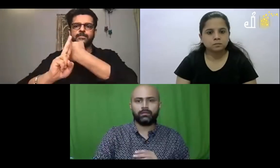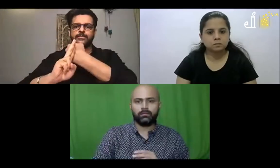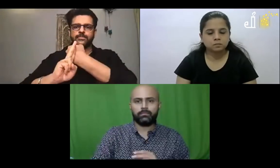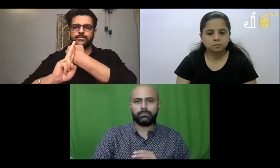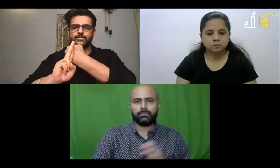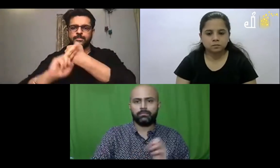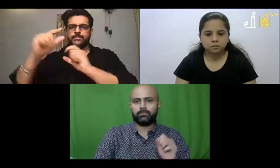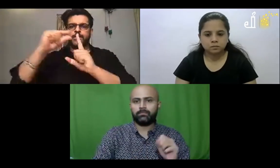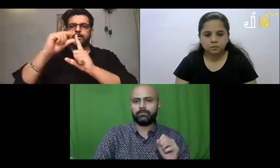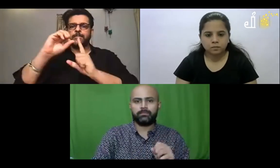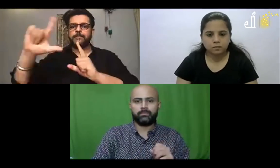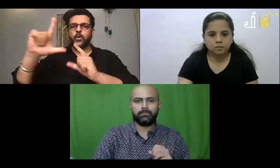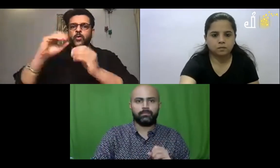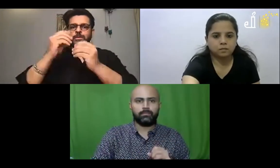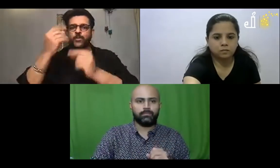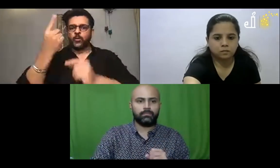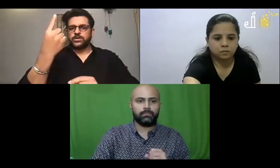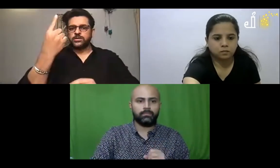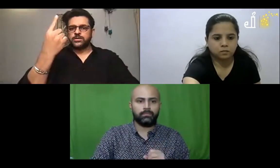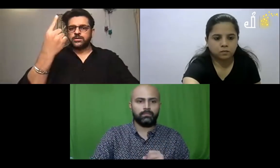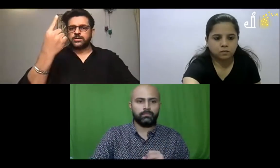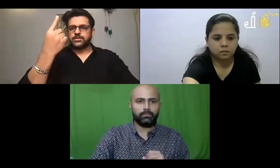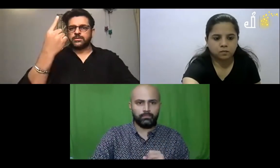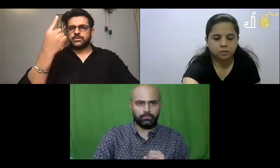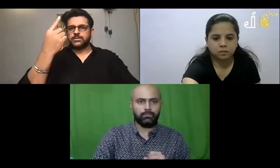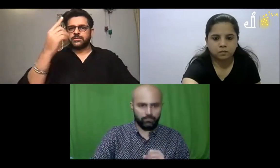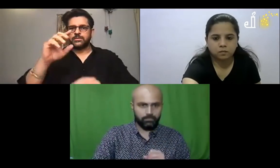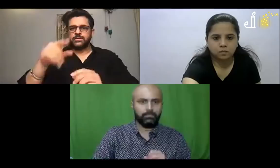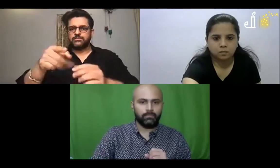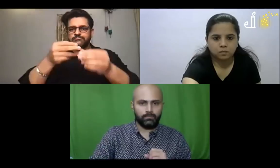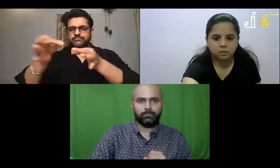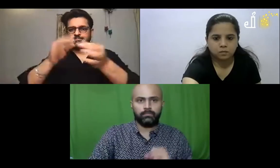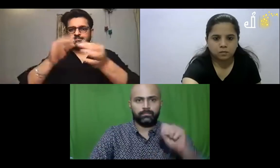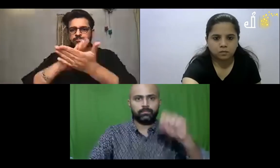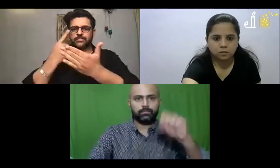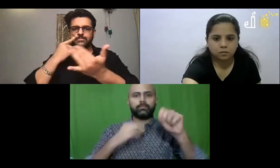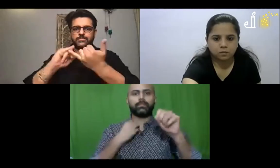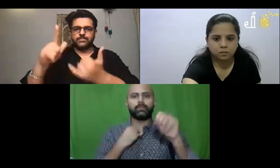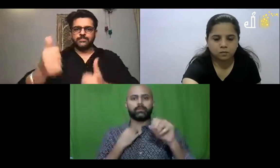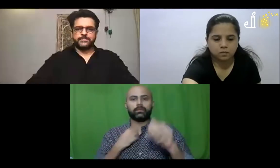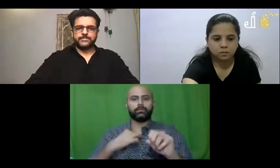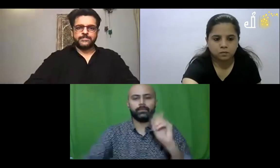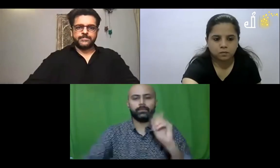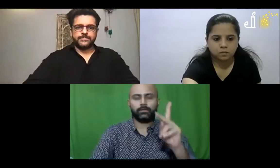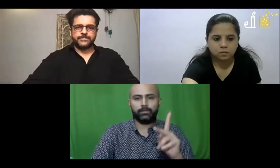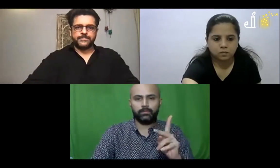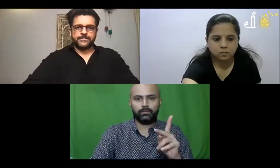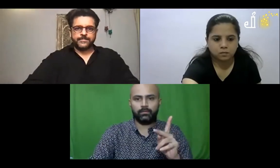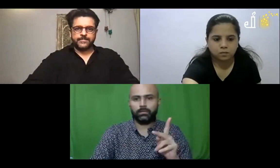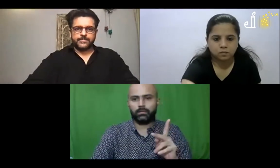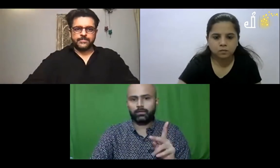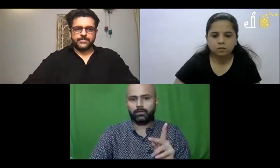Tushar, please join in for the poll. Poll number one. You can explain what the poll is in